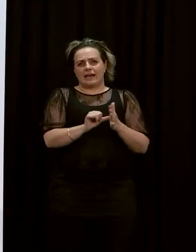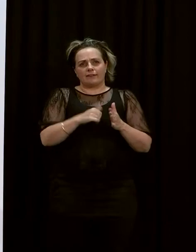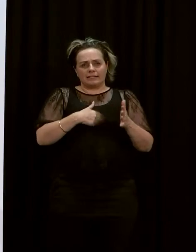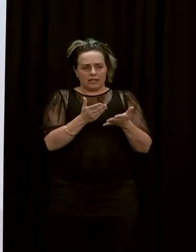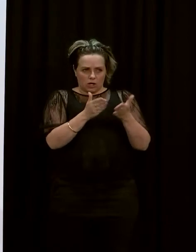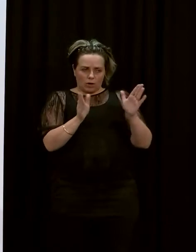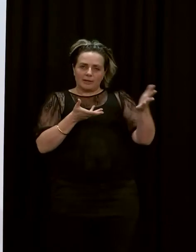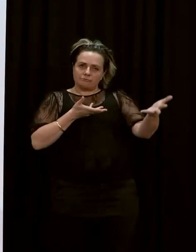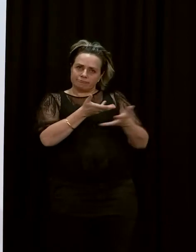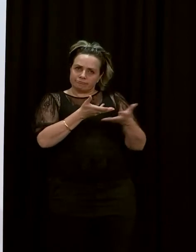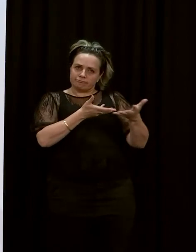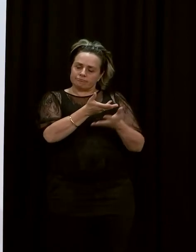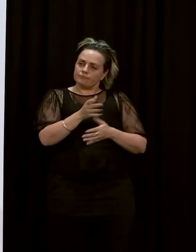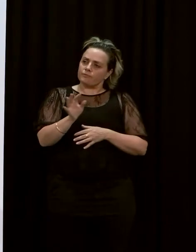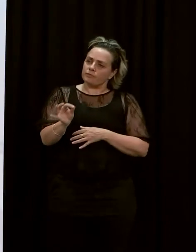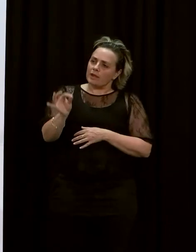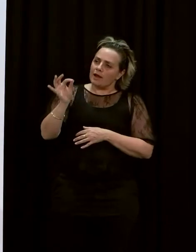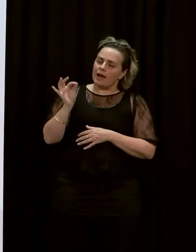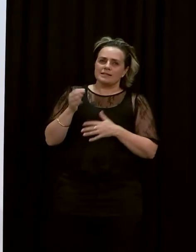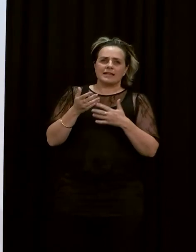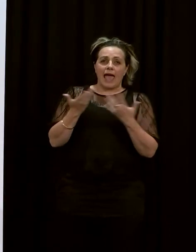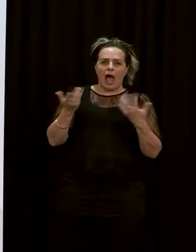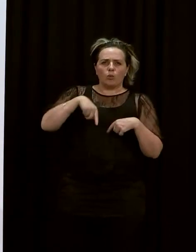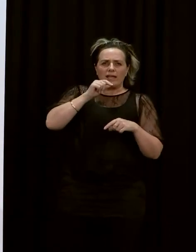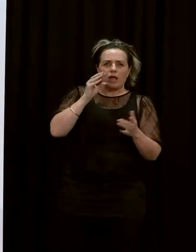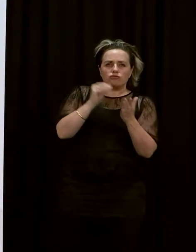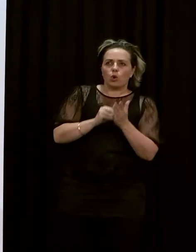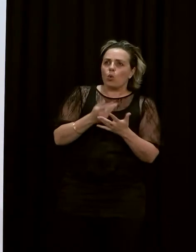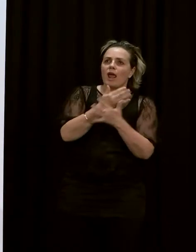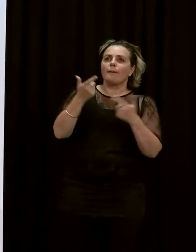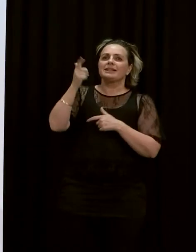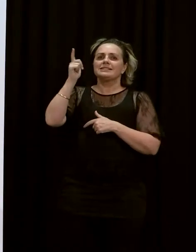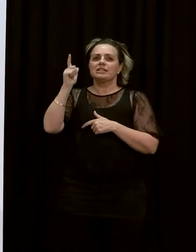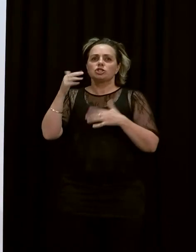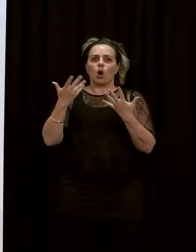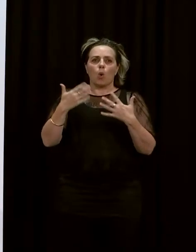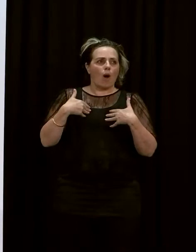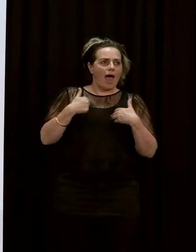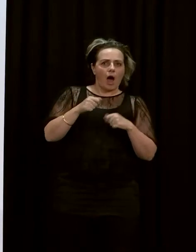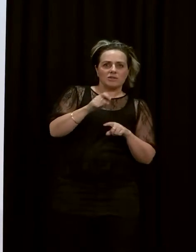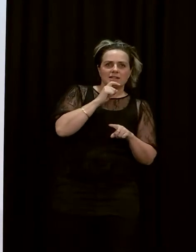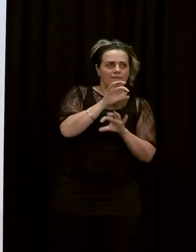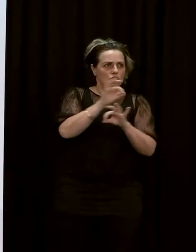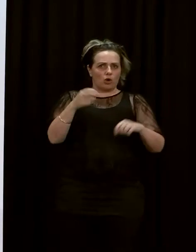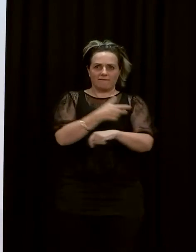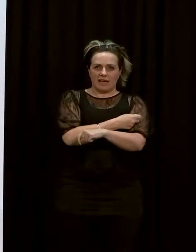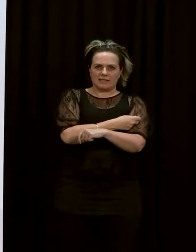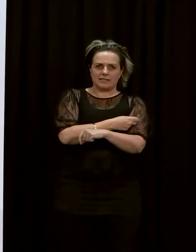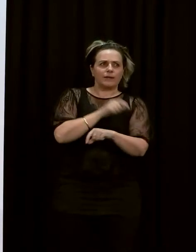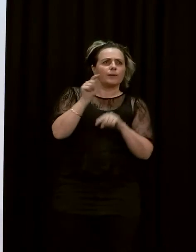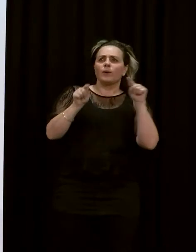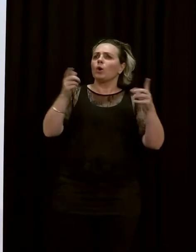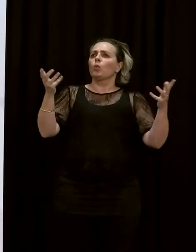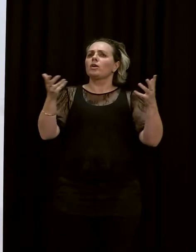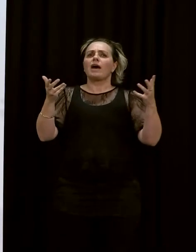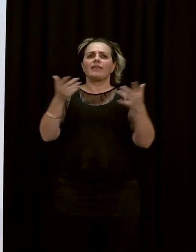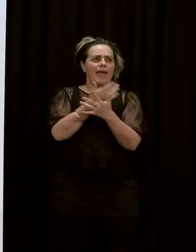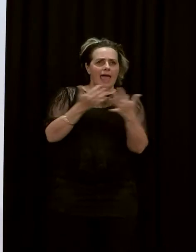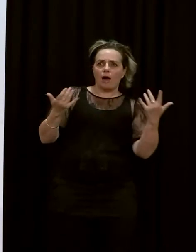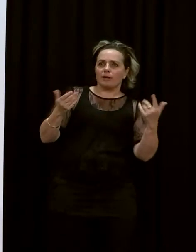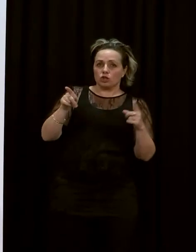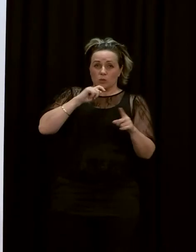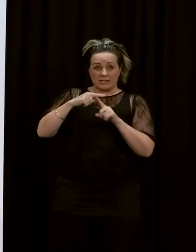really easy to record how many teachers and health workers aren't vaccinated and where they are, and are you going to do specific targeting to reach